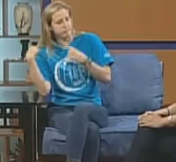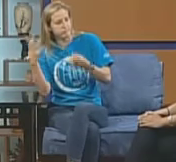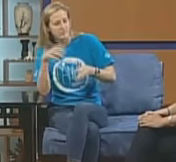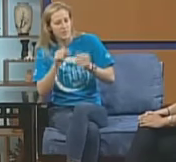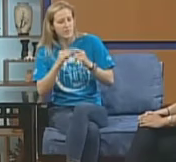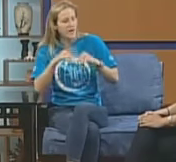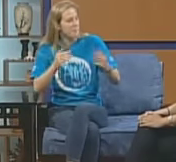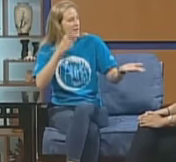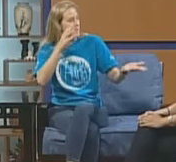how the day and thank you for joining me.